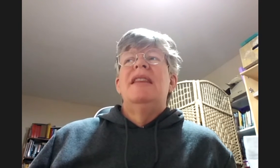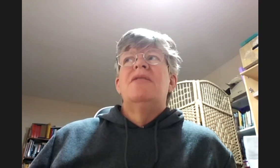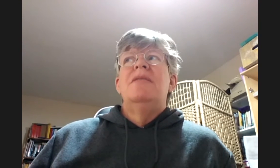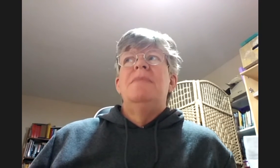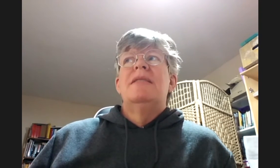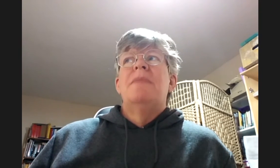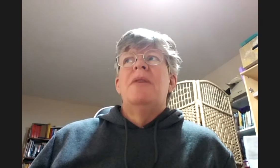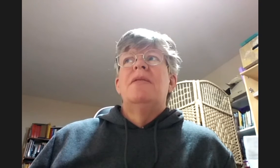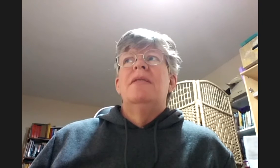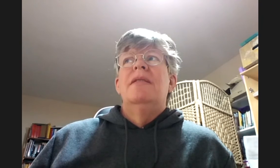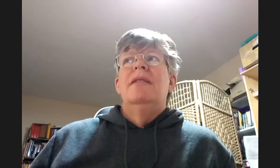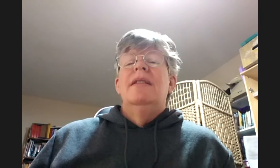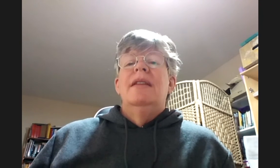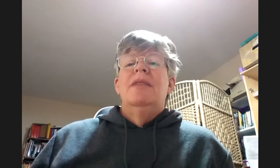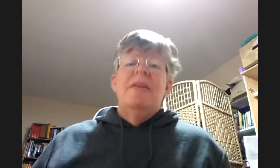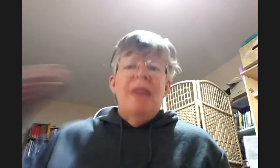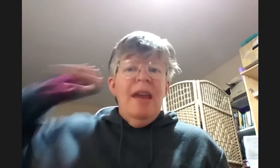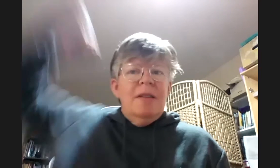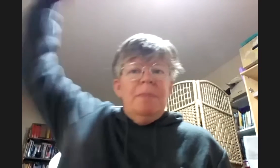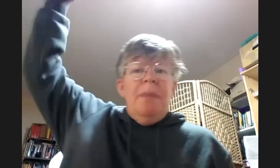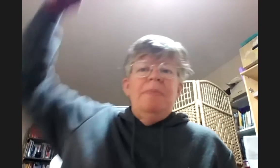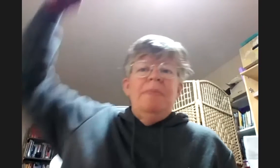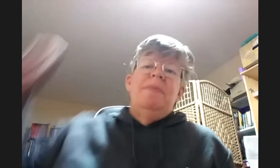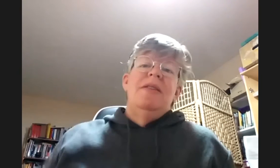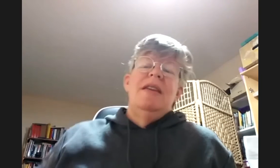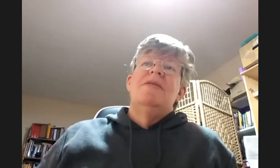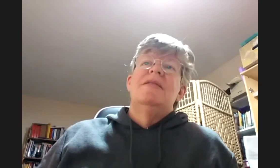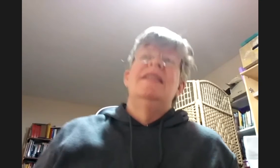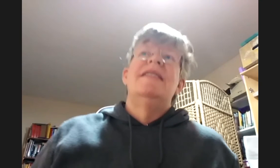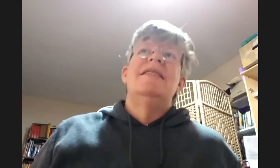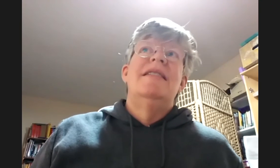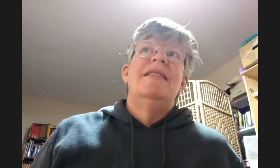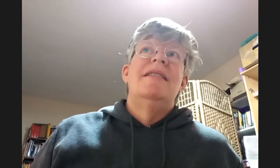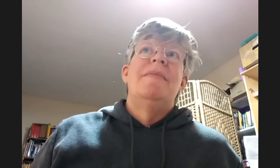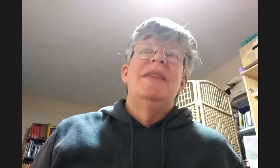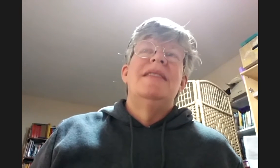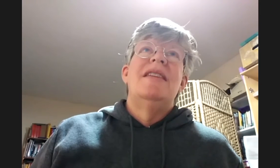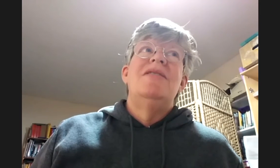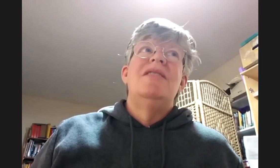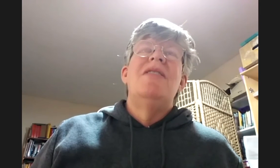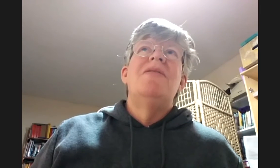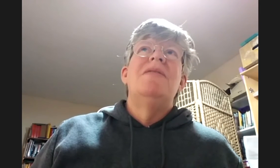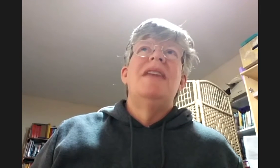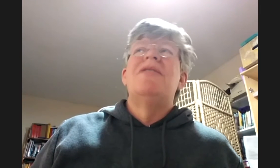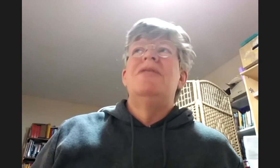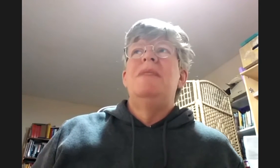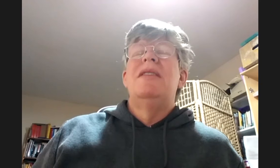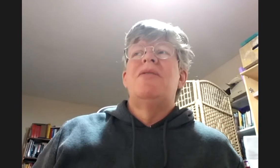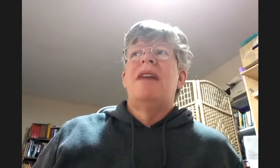could be smoke. And one of the hares popped up their ears and listened. and said, you know, that could be the crackle